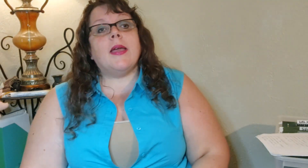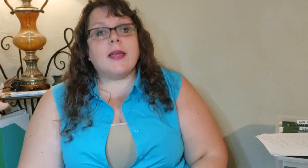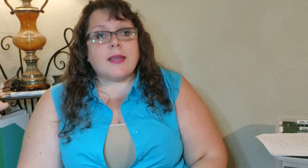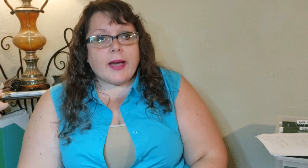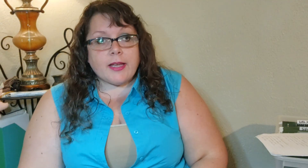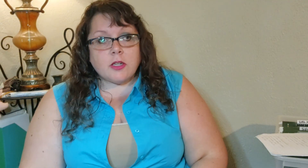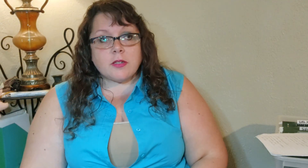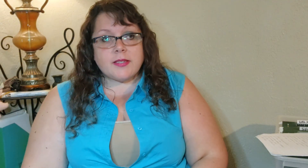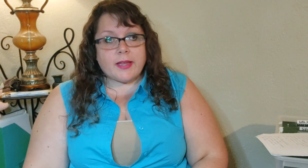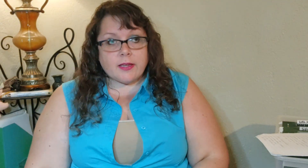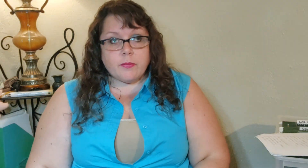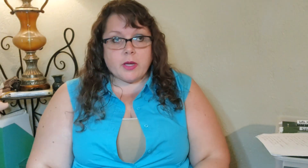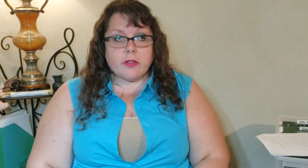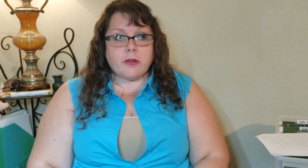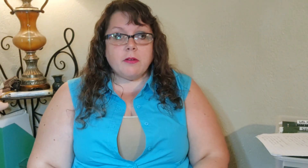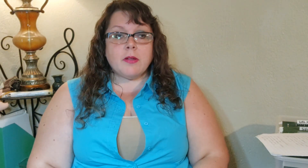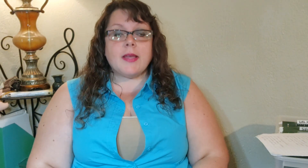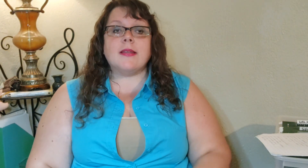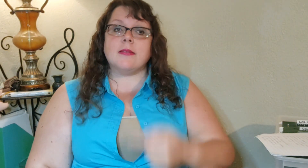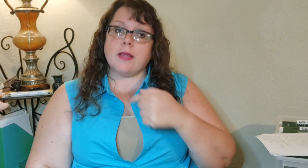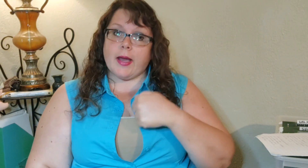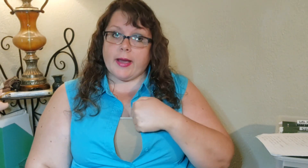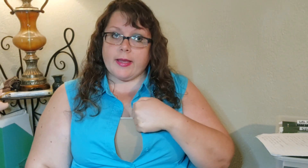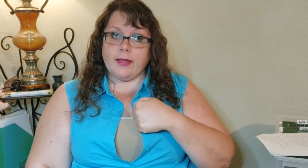And I understand mother is I